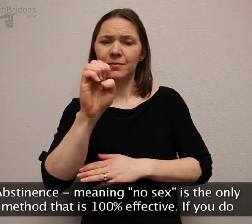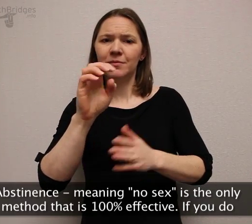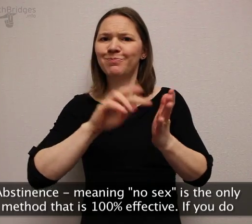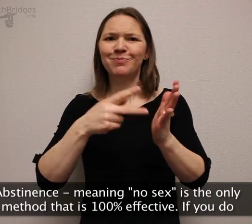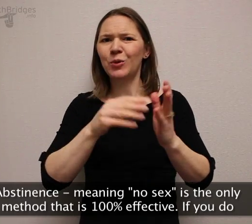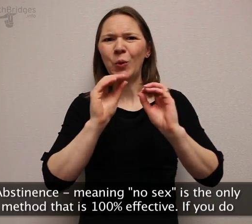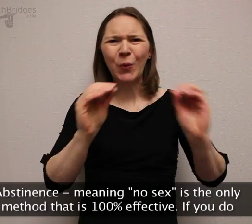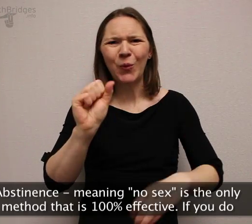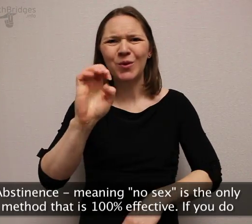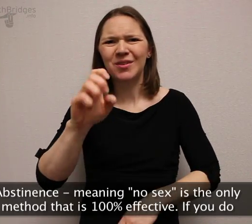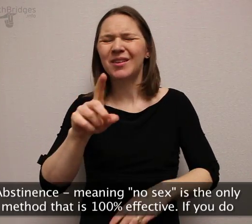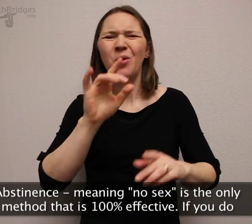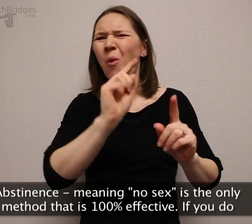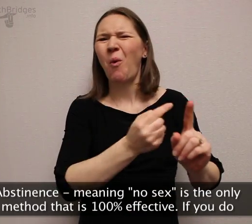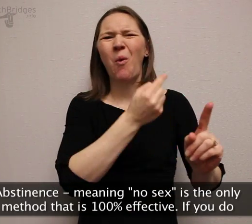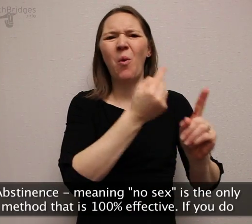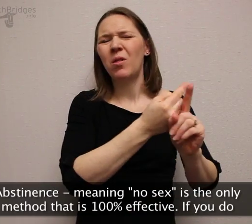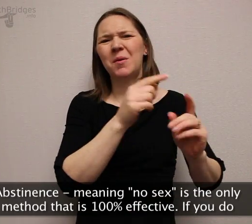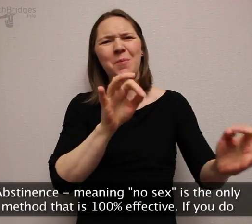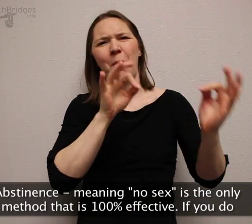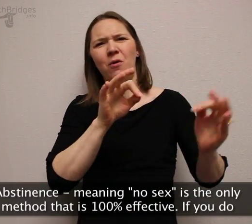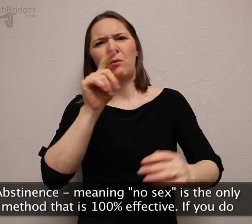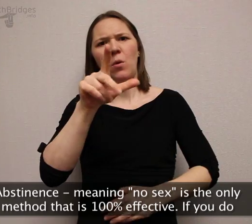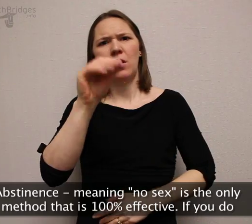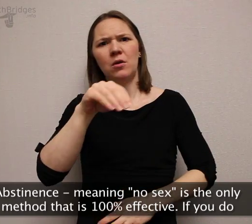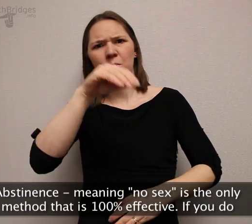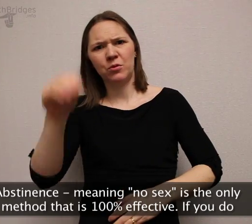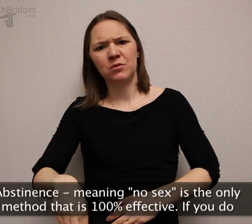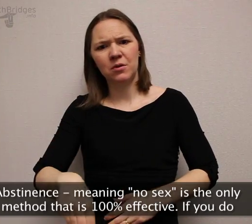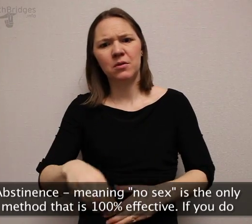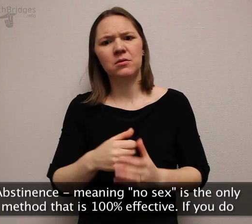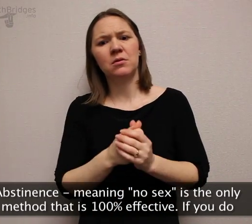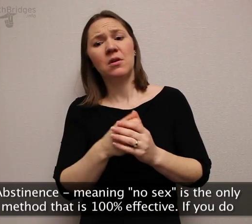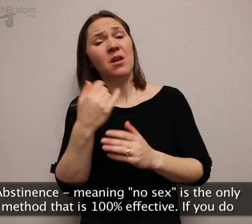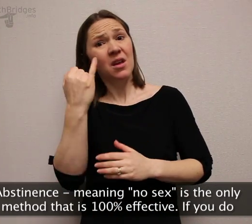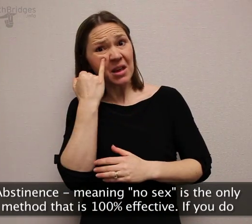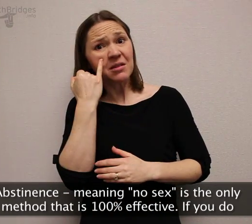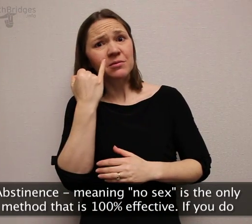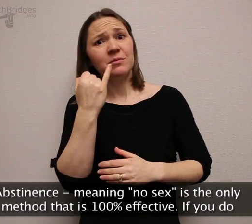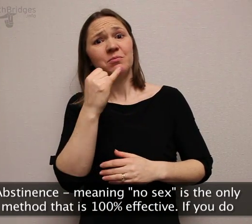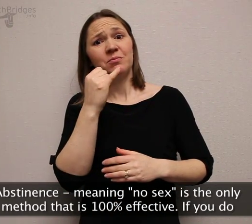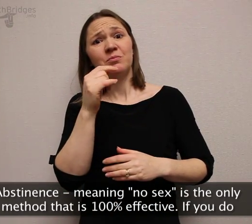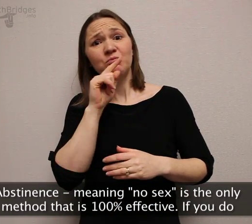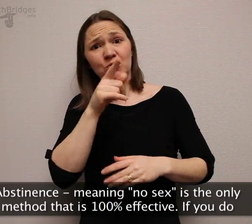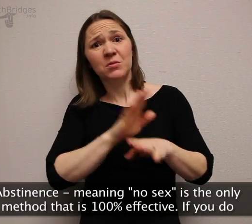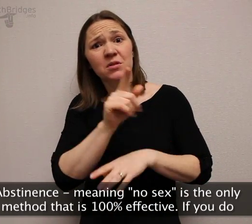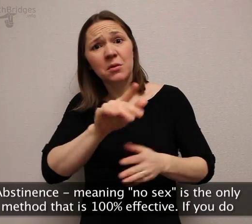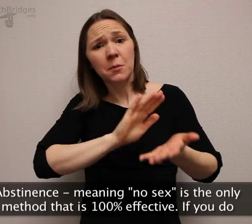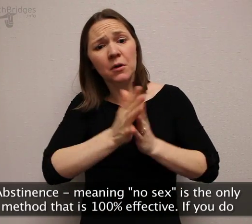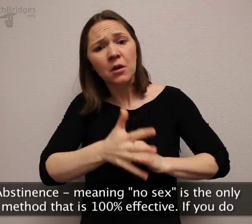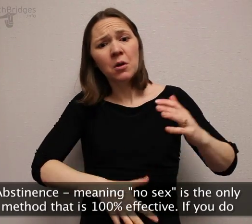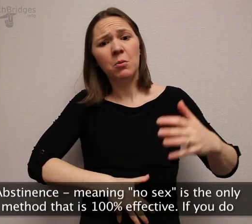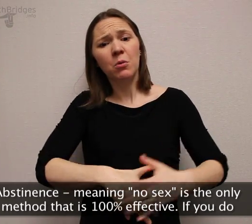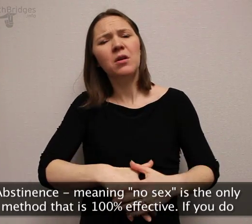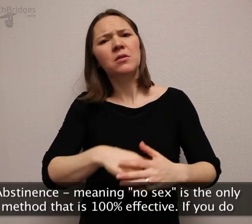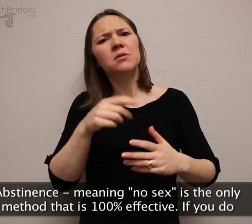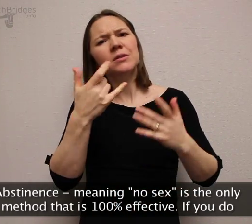Abstinence, meaning no sex, is the only method that's 100% effective. If you do